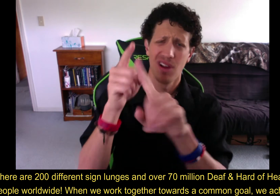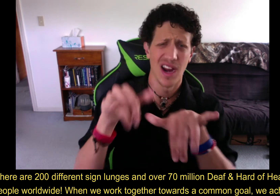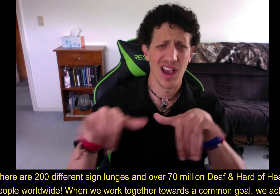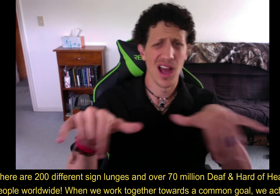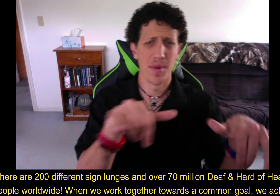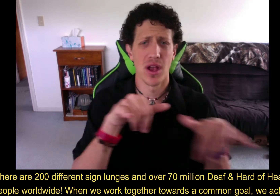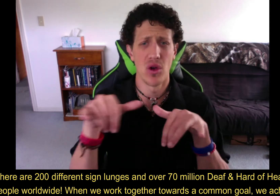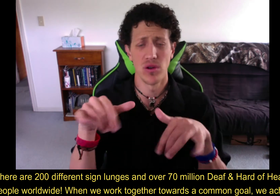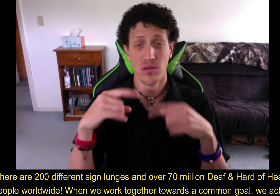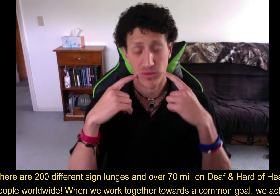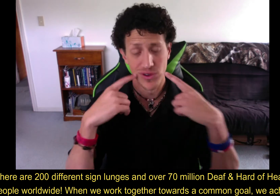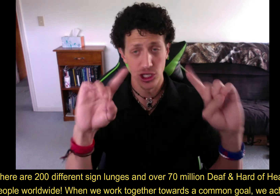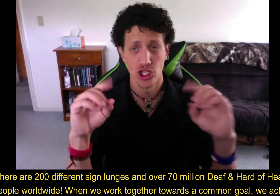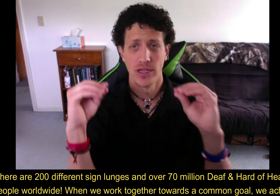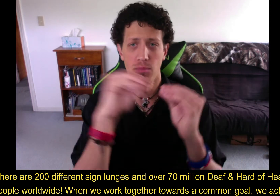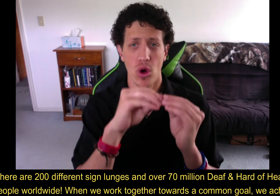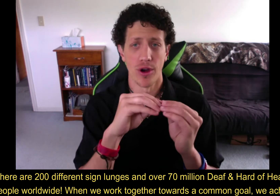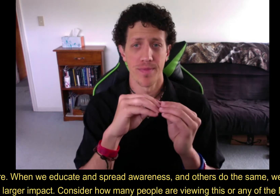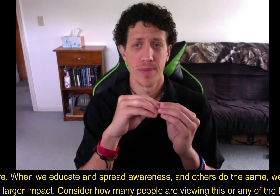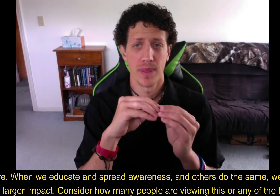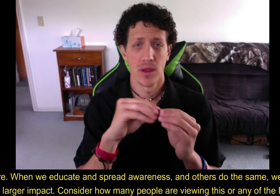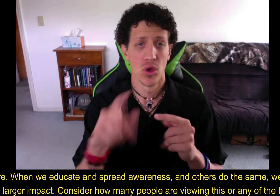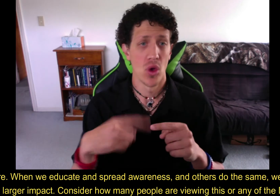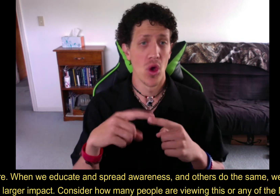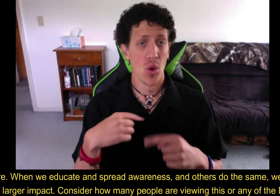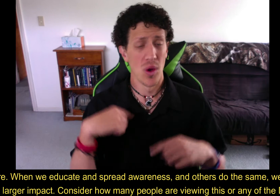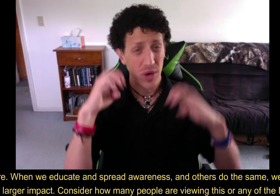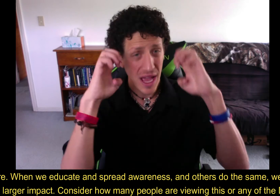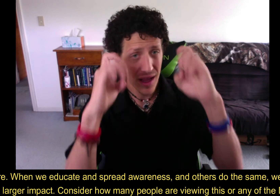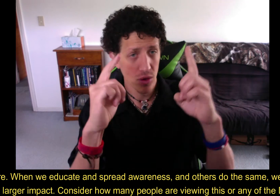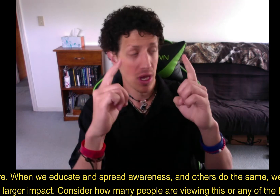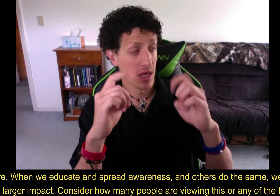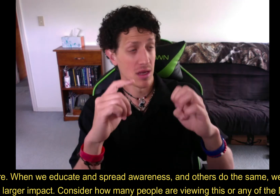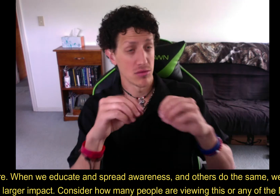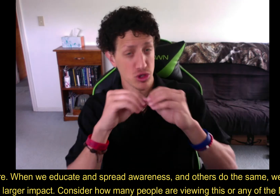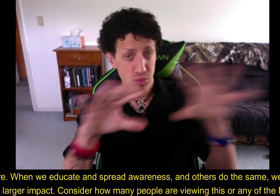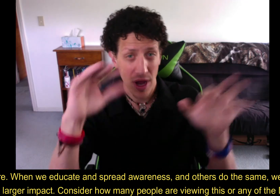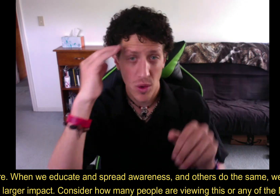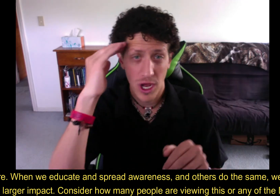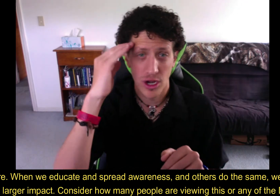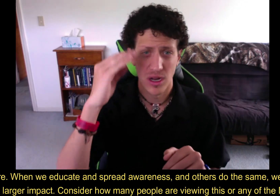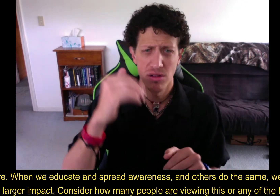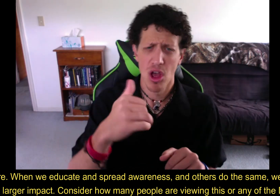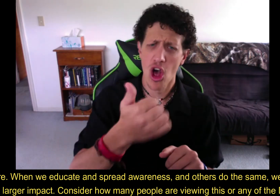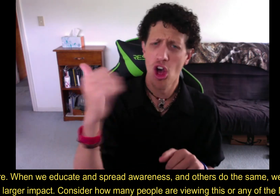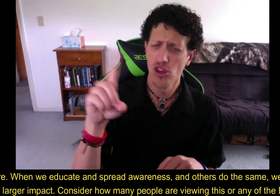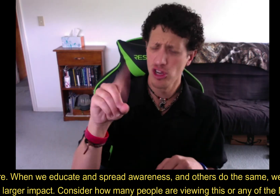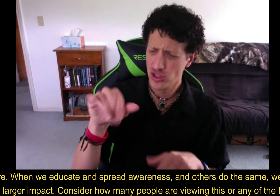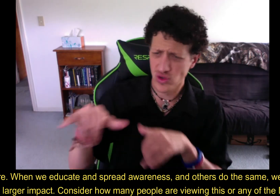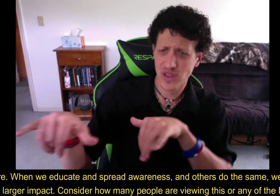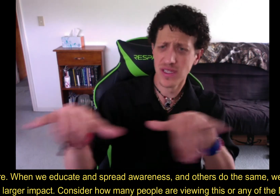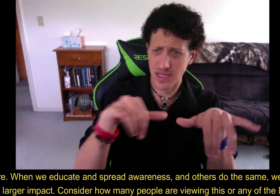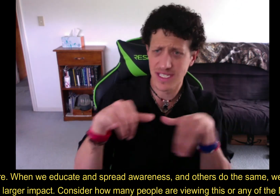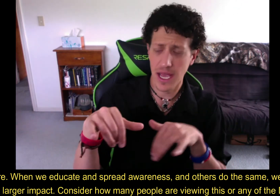common goal, we achieve more. When we educate, spread awareness, others do the same,